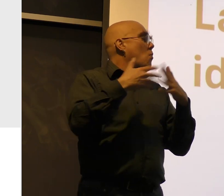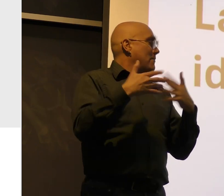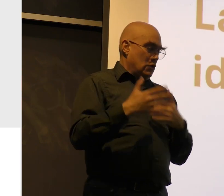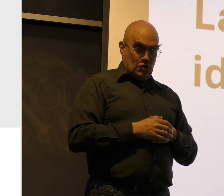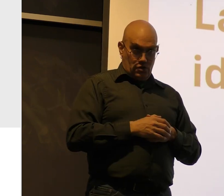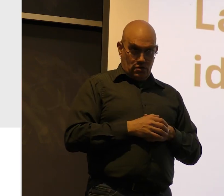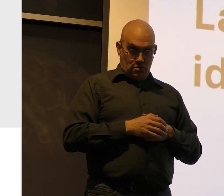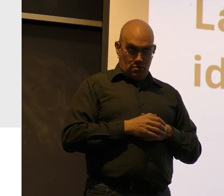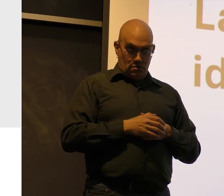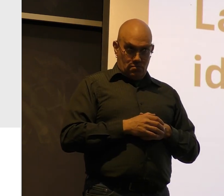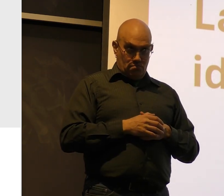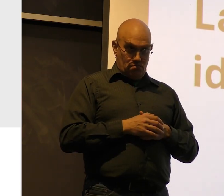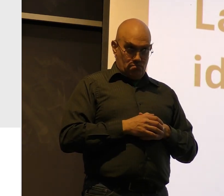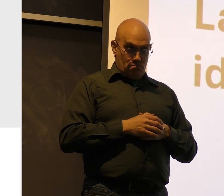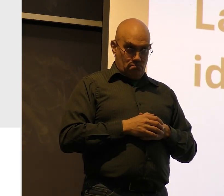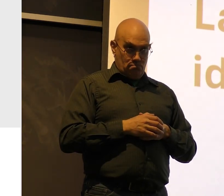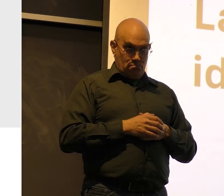neurodivergent, whatever it is.